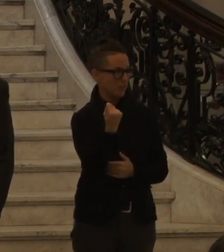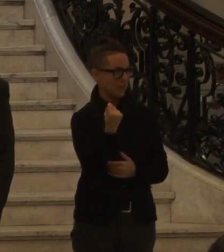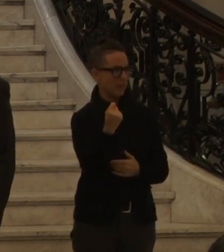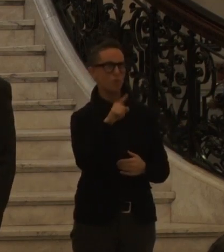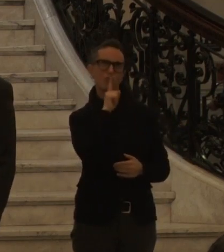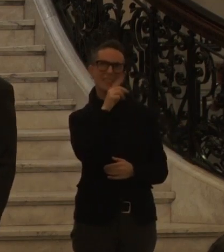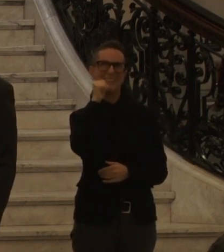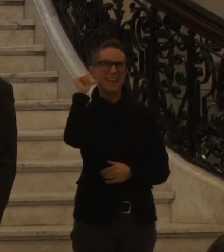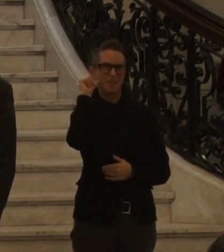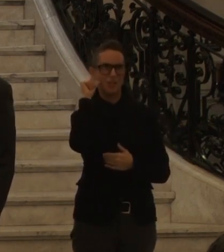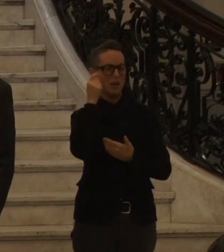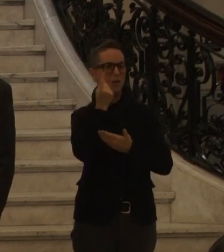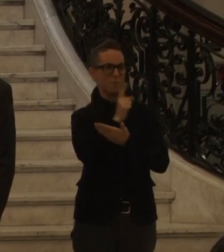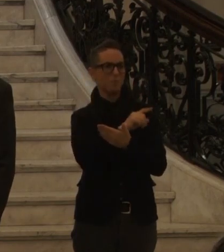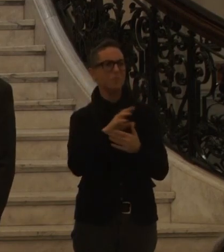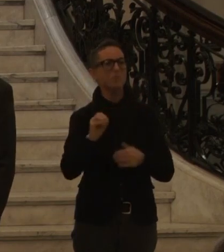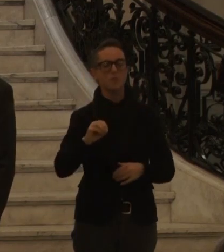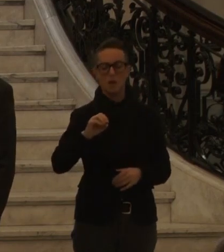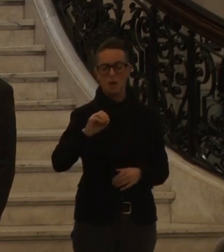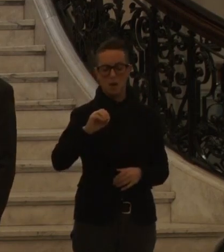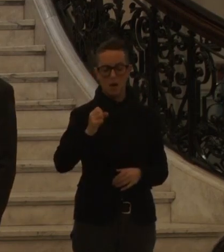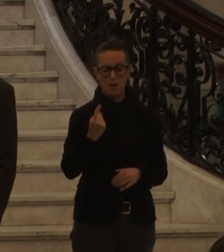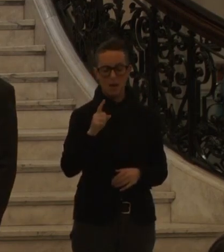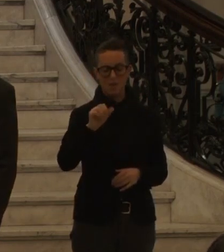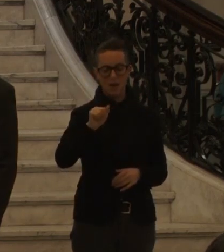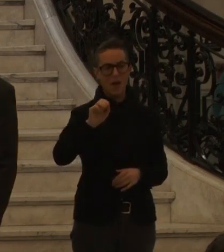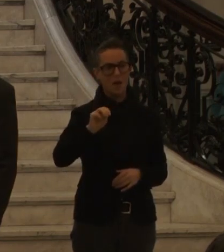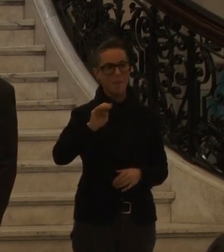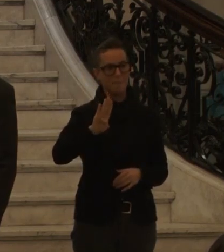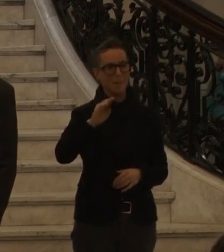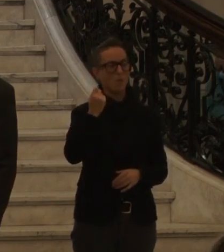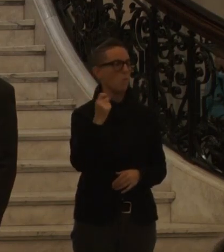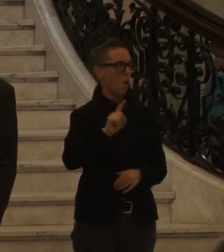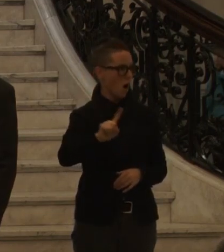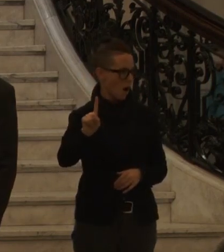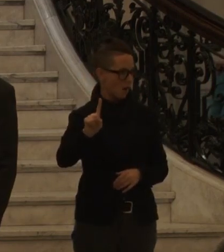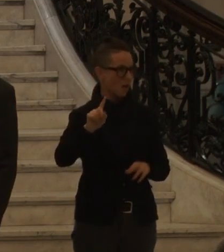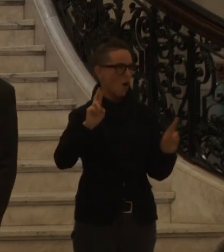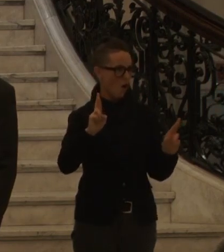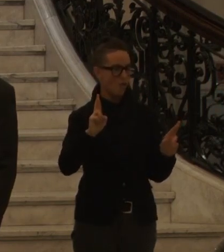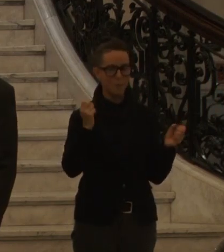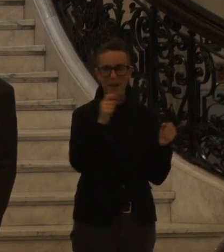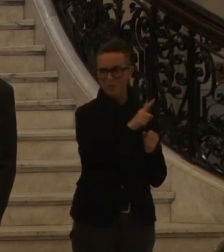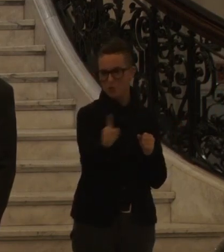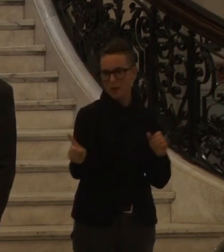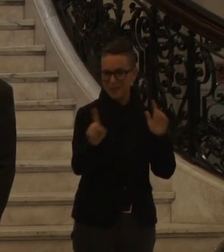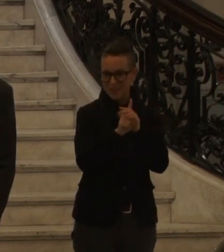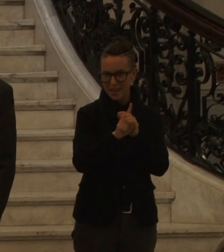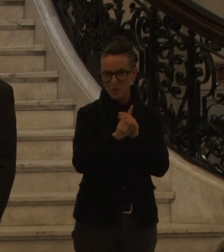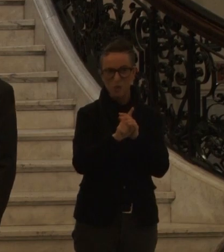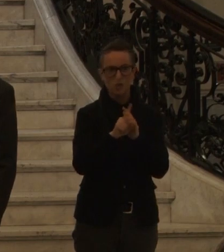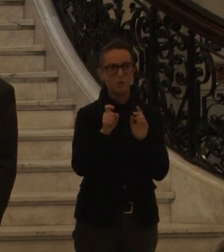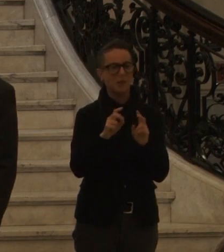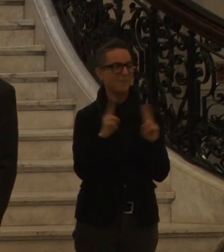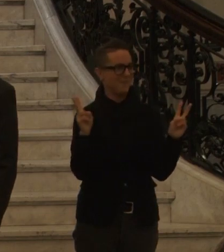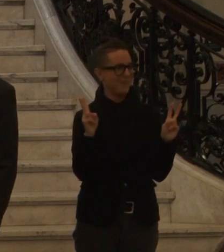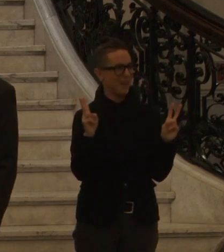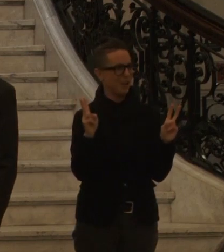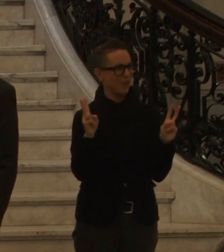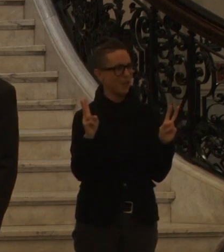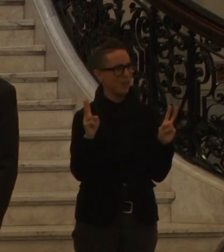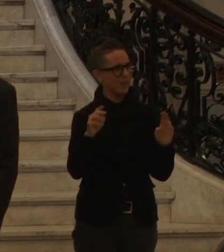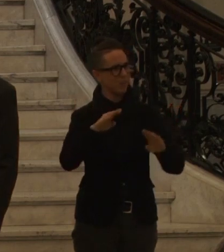guess, at 11 a.m. in B1 here at the State House, and I'm hoping that many of you can attend. I think it'll be a very